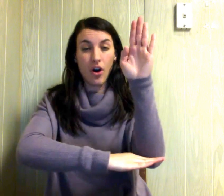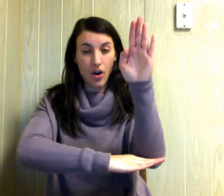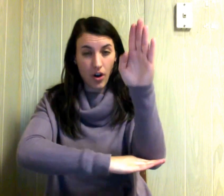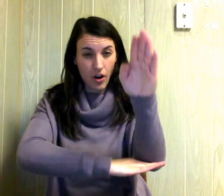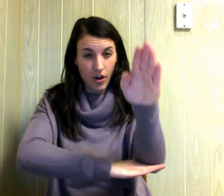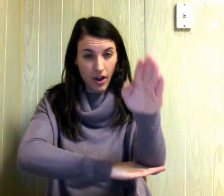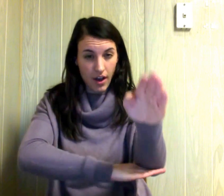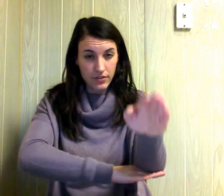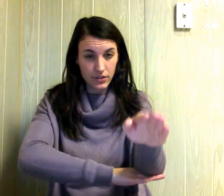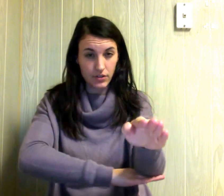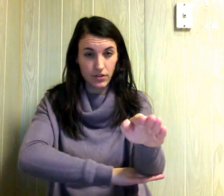all afternoon,